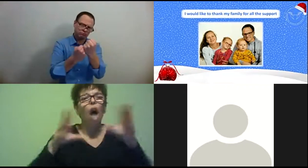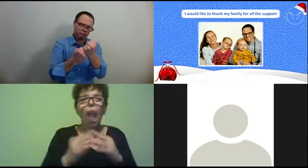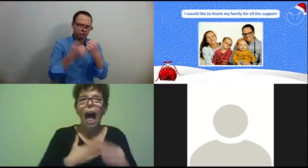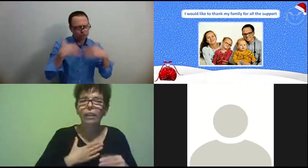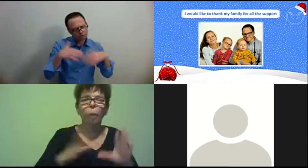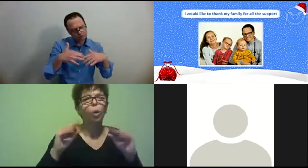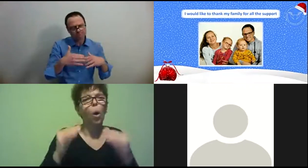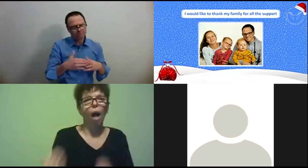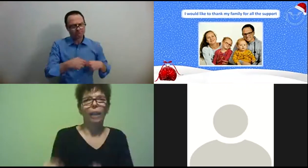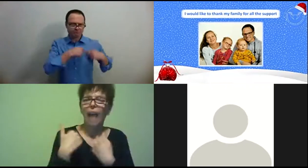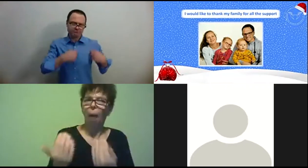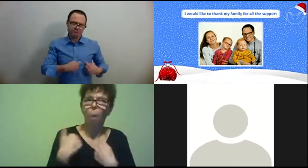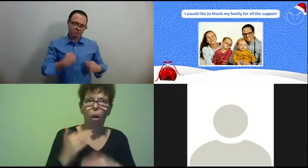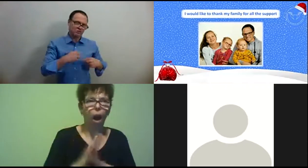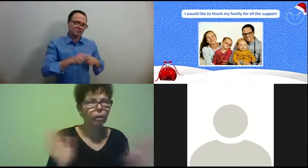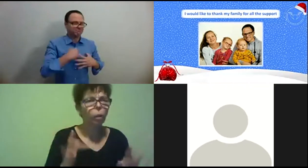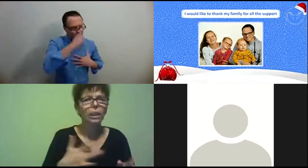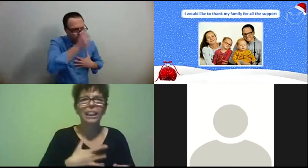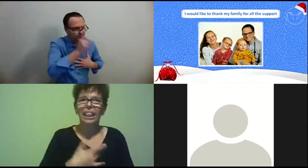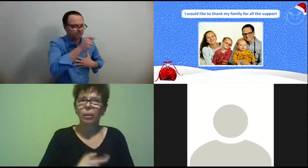My family's